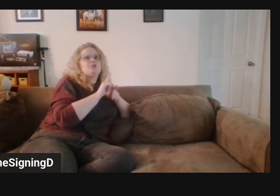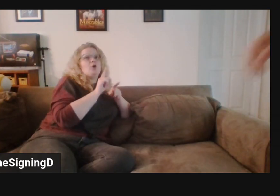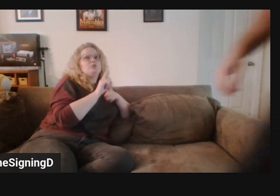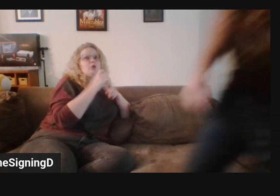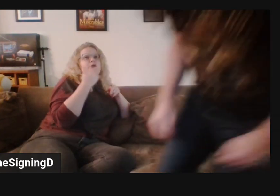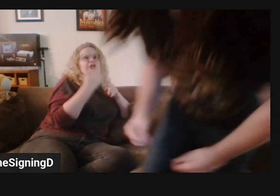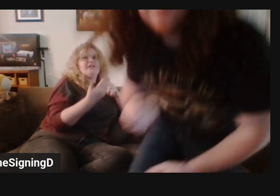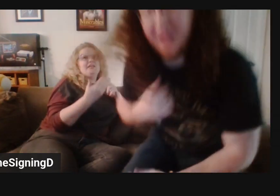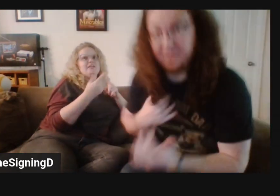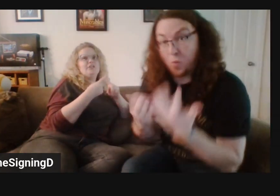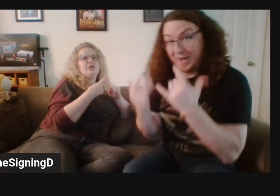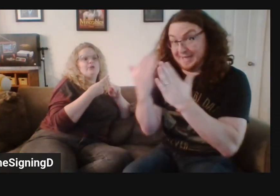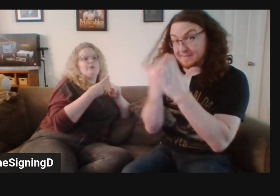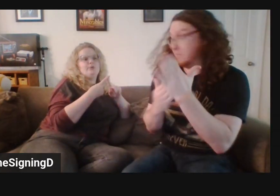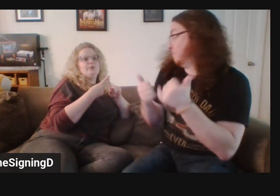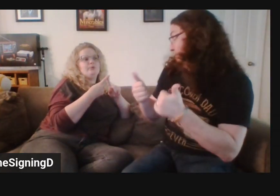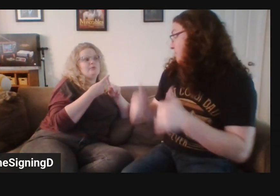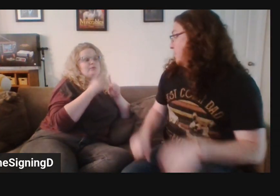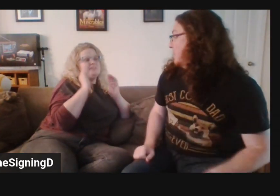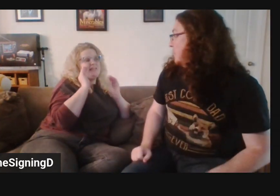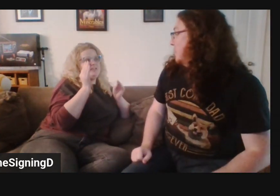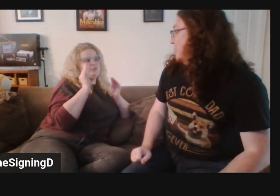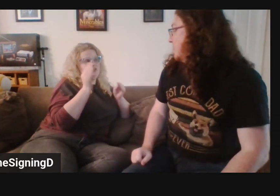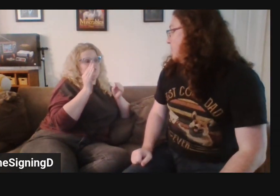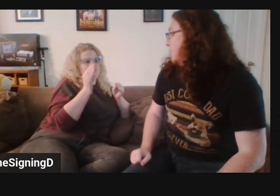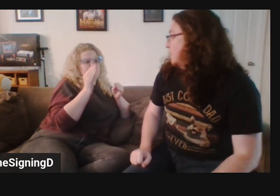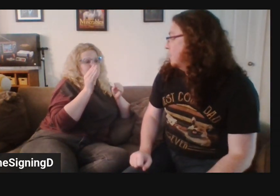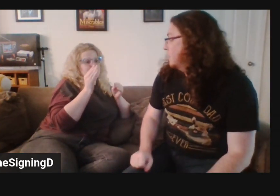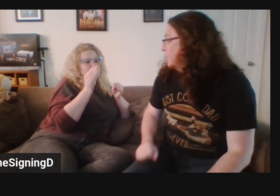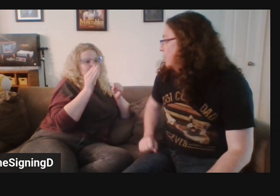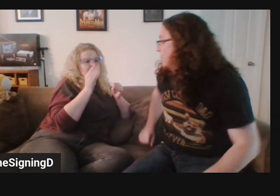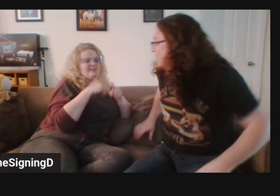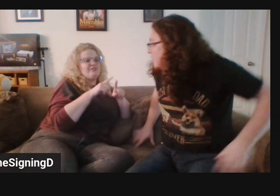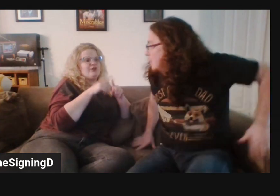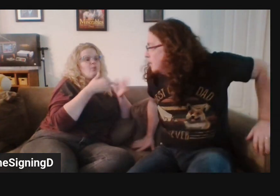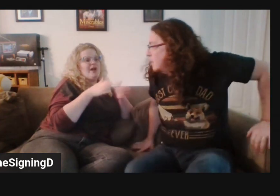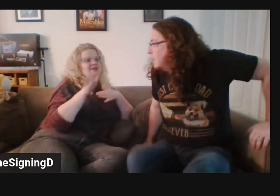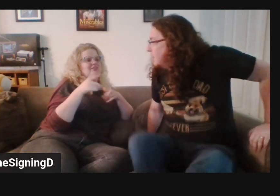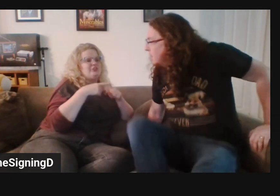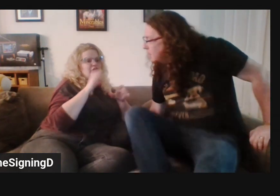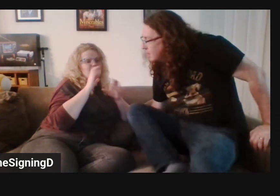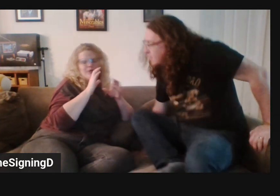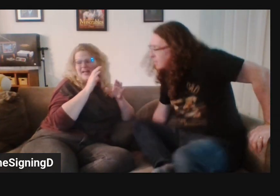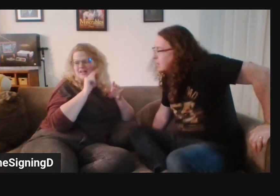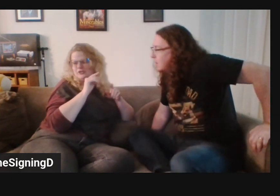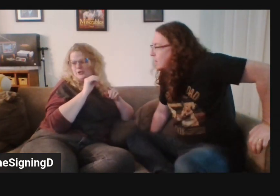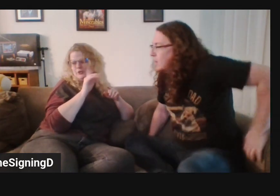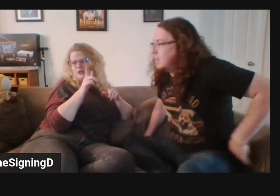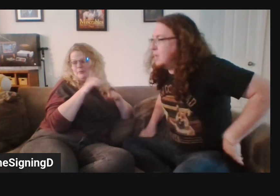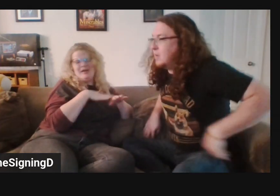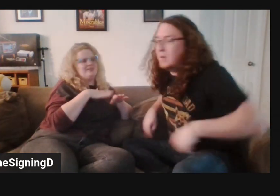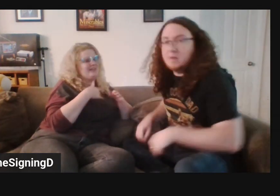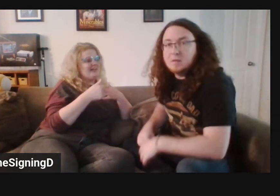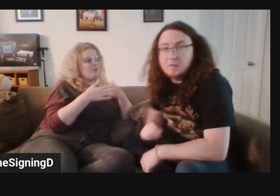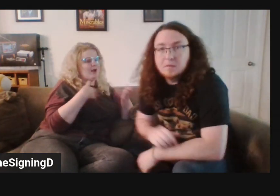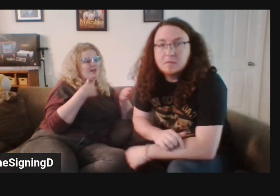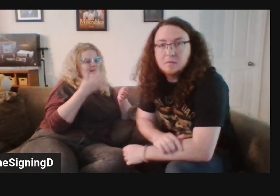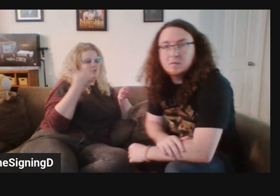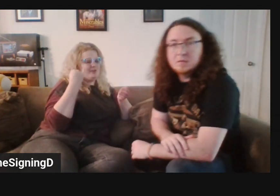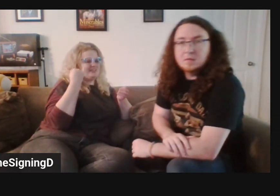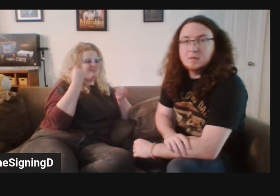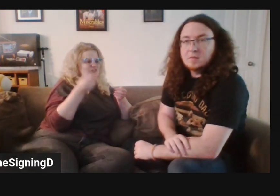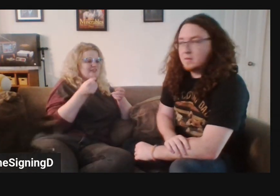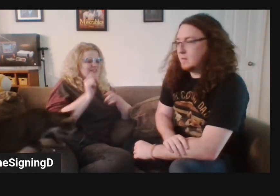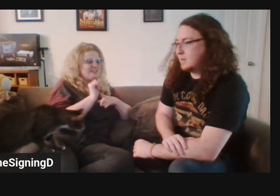waiting list. So good to teach different ways to communicate to your pet